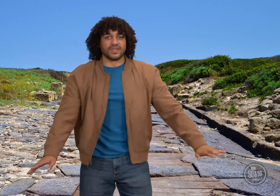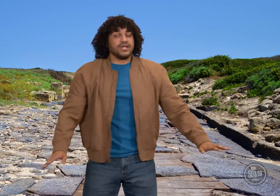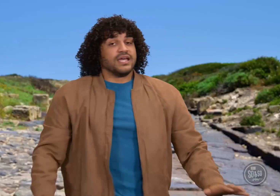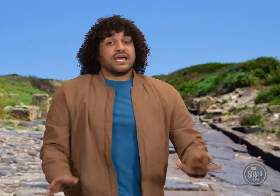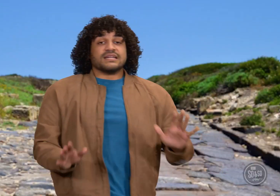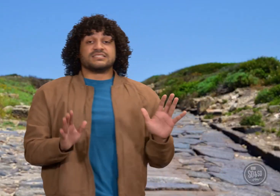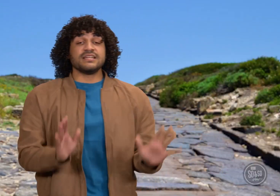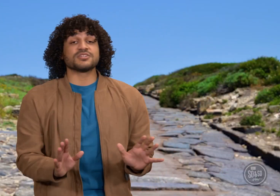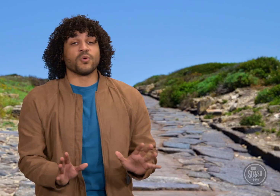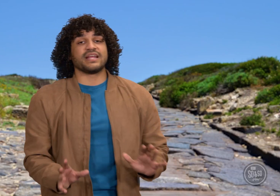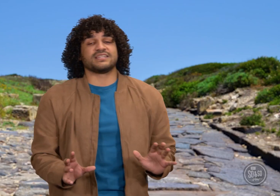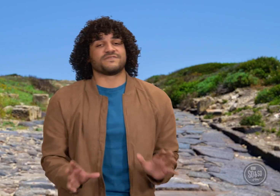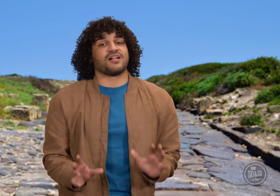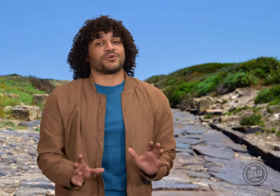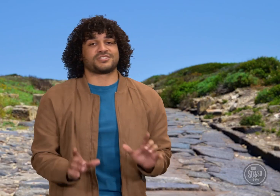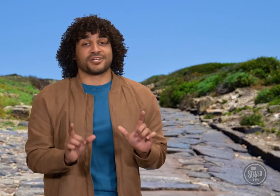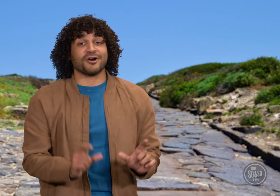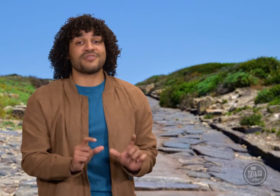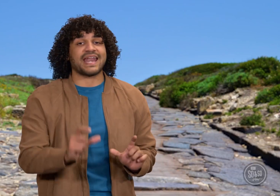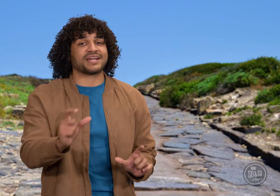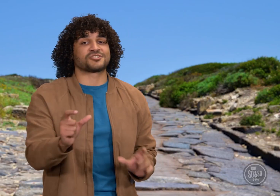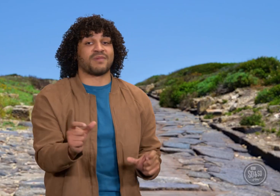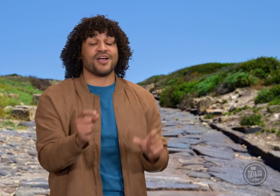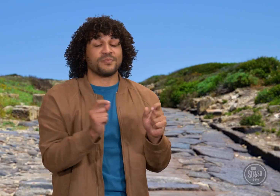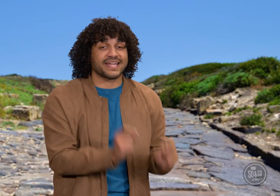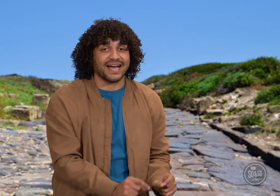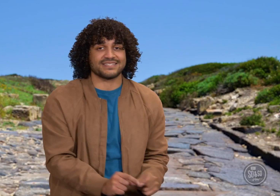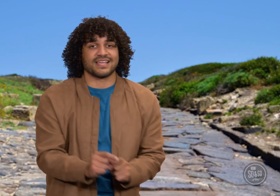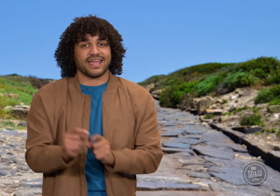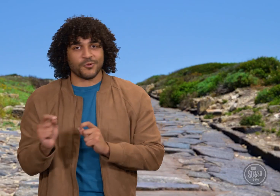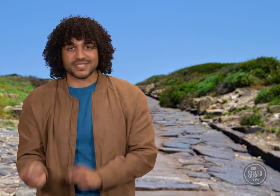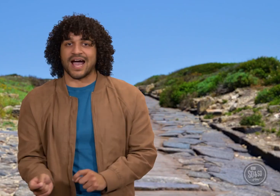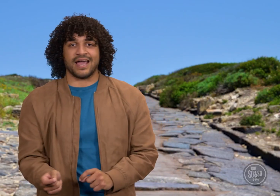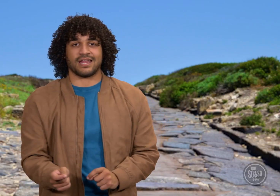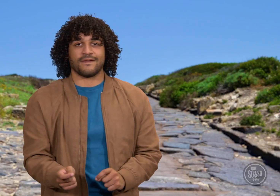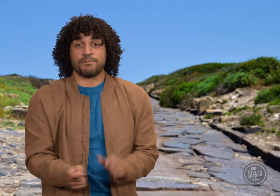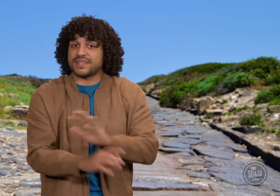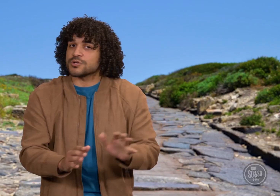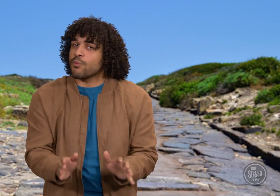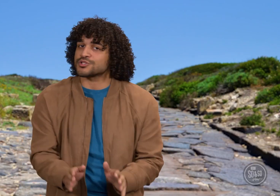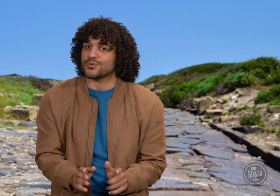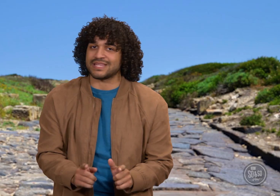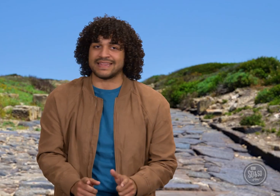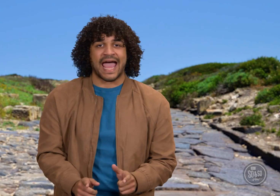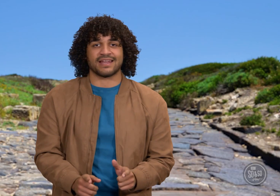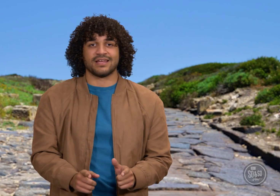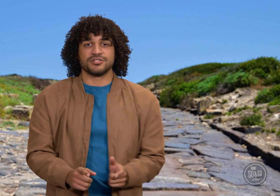close Jesus wanted his followers to go that extra mile because it was kind but there was more to it than that